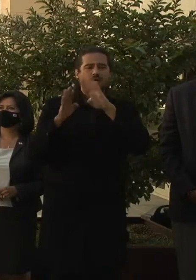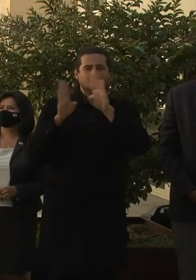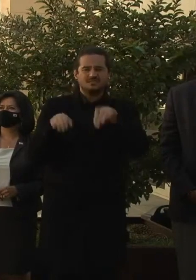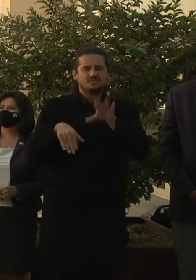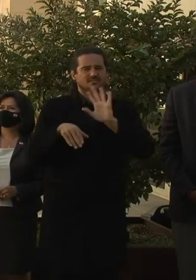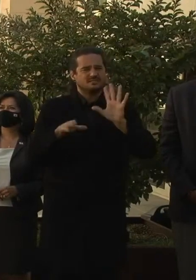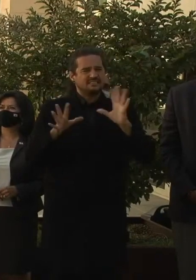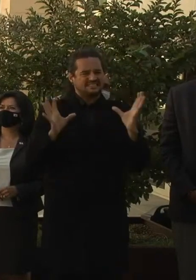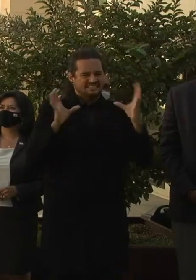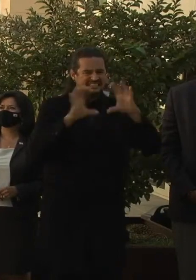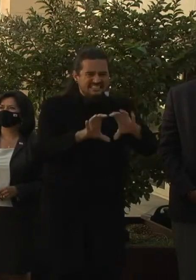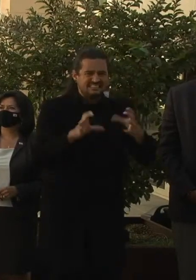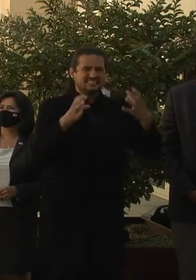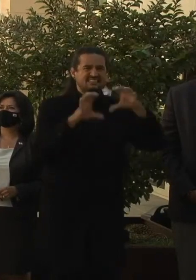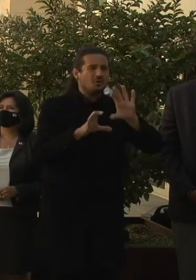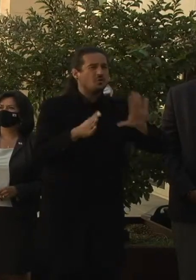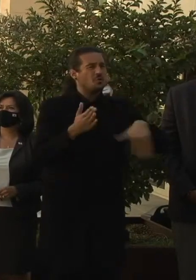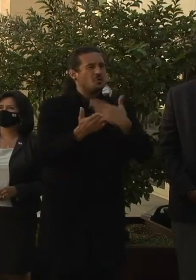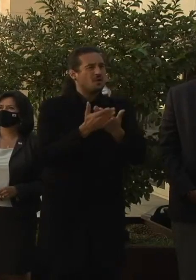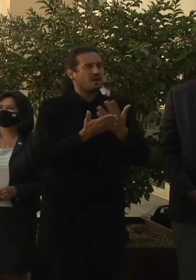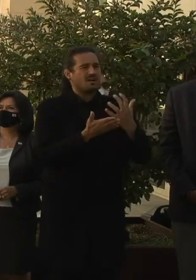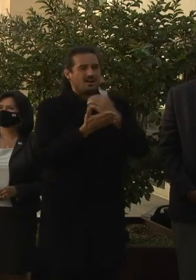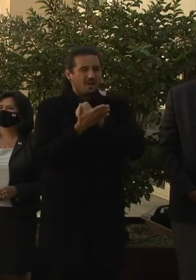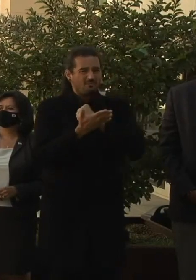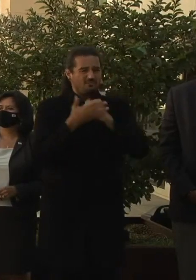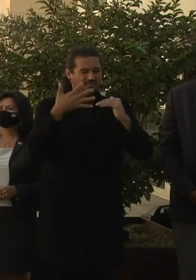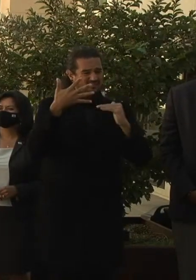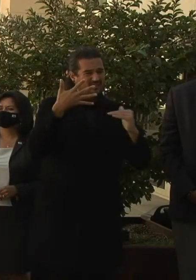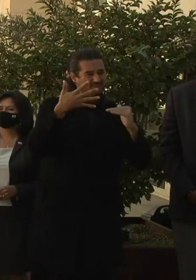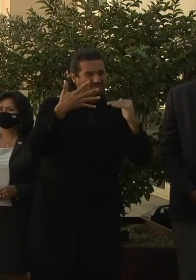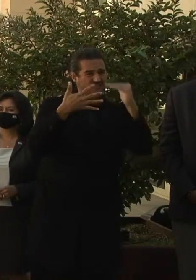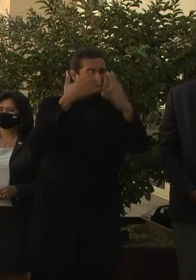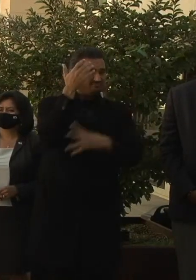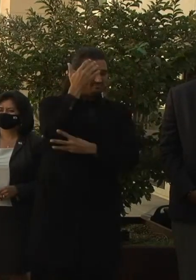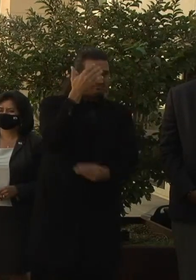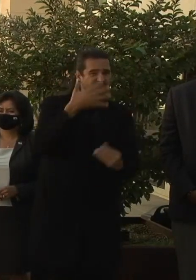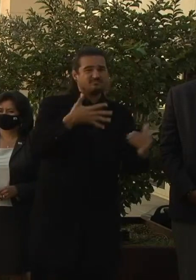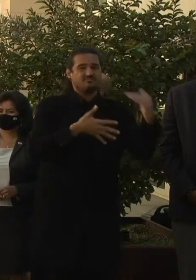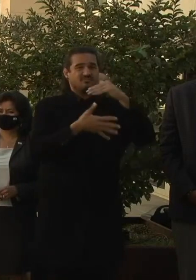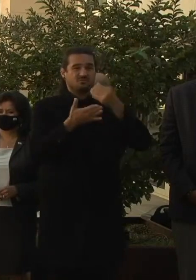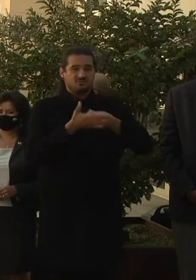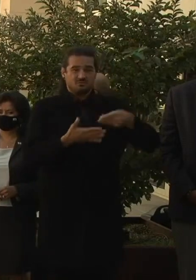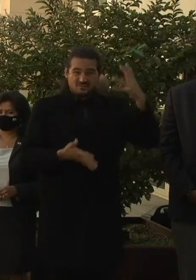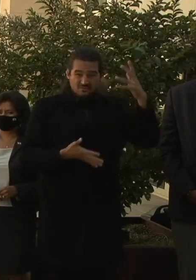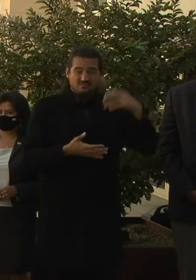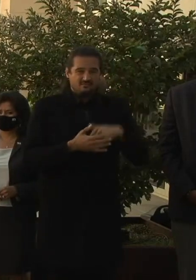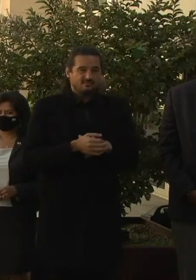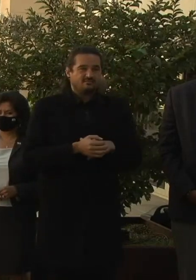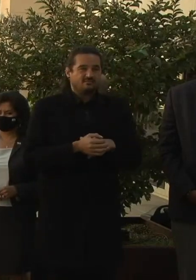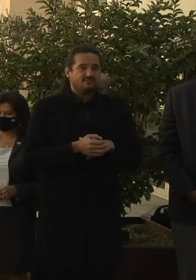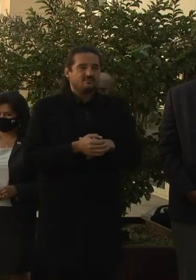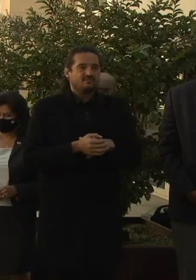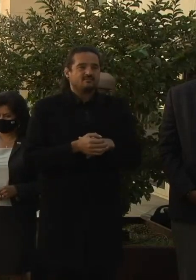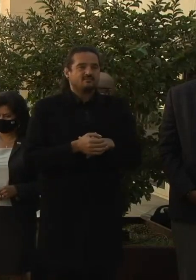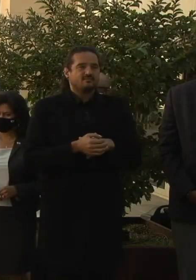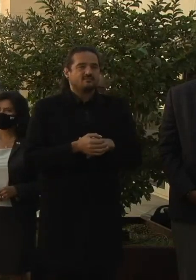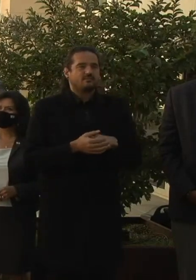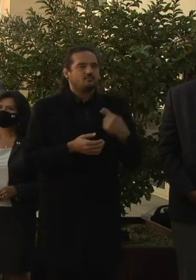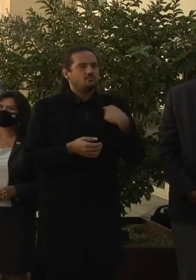commitment to streamline process to address the time value of money, create more certainty, but also provide, in